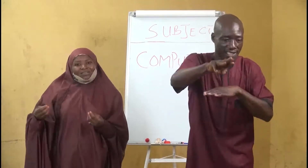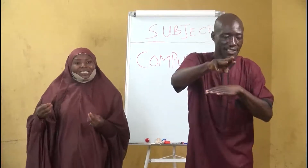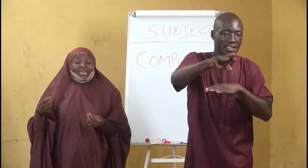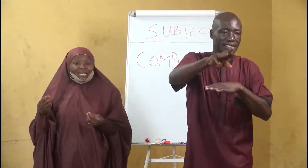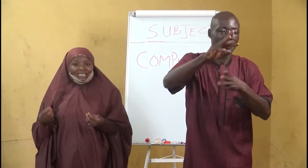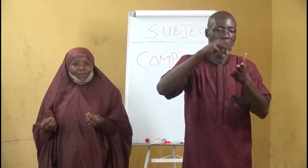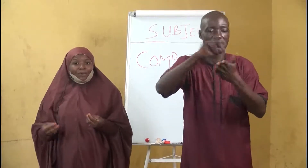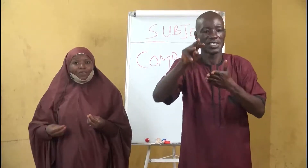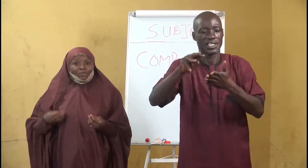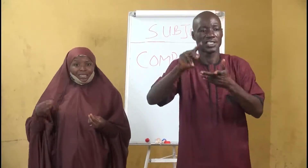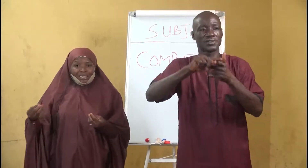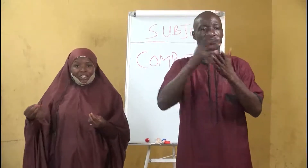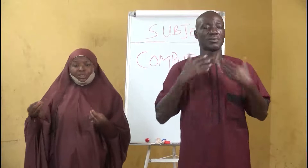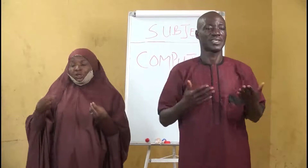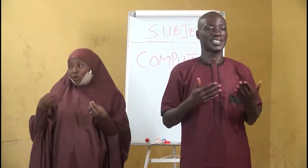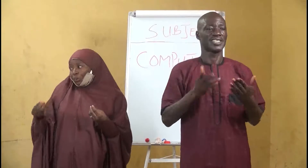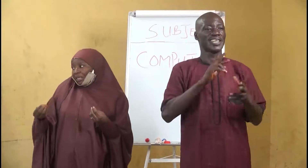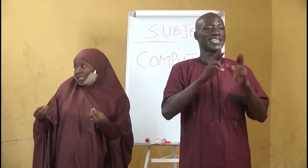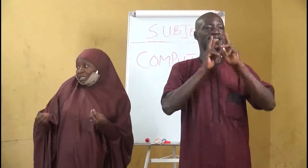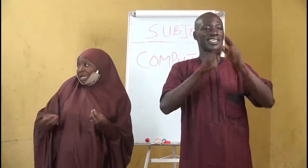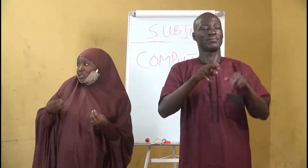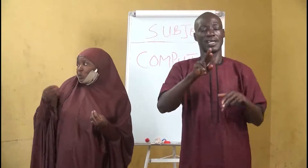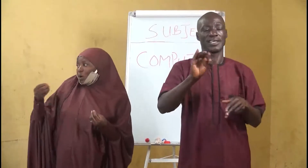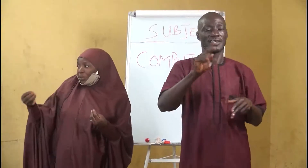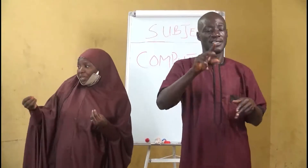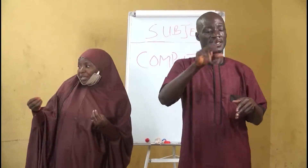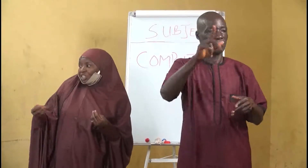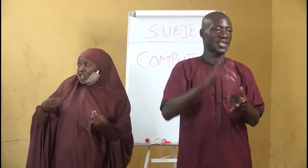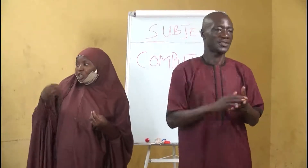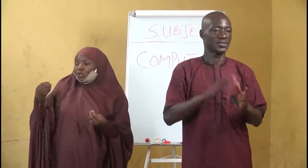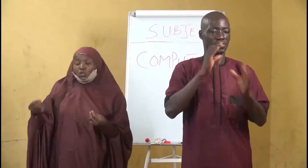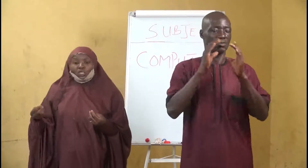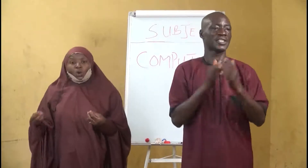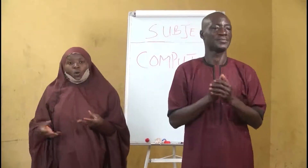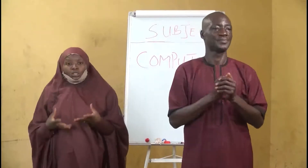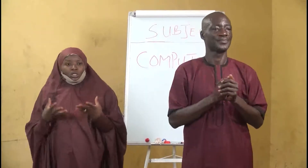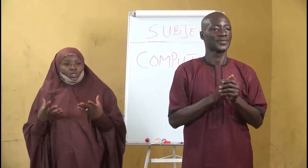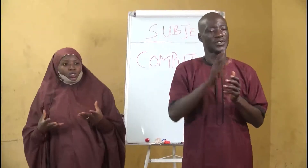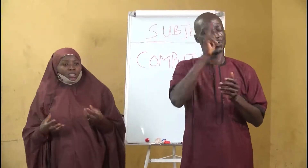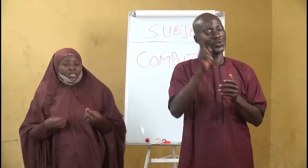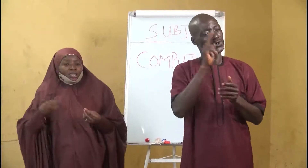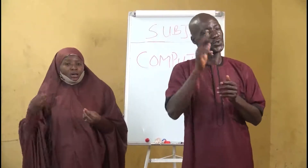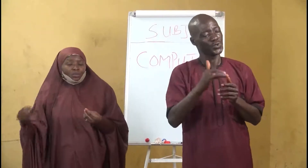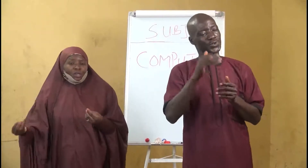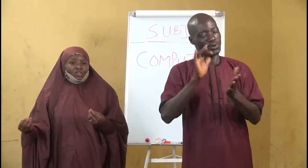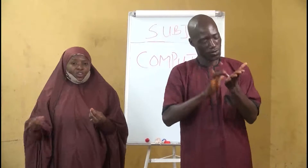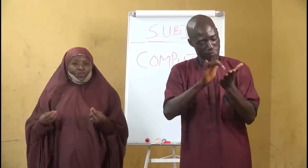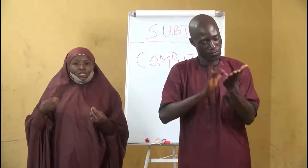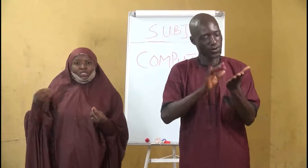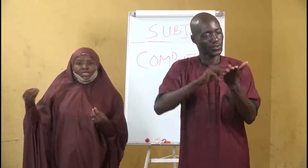an example of messaging, communicating. That's you are communicating using your what? Using the means of what? Sending